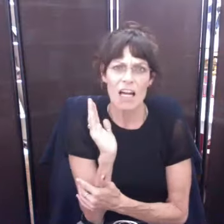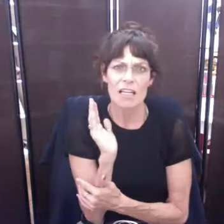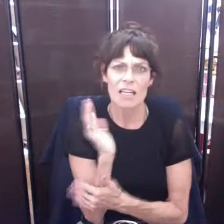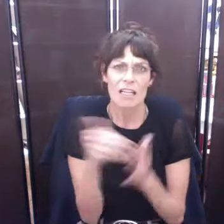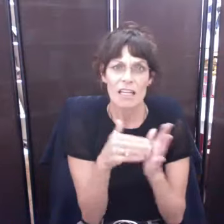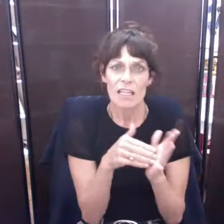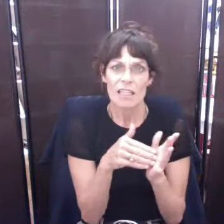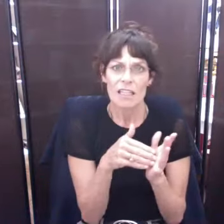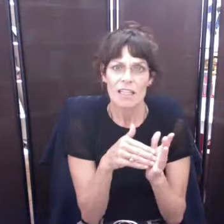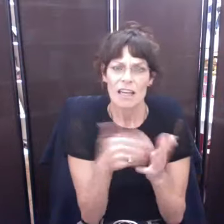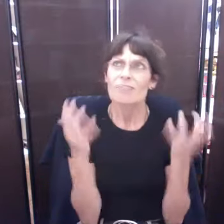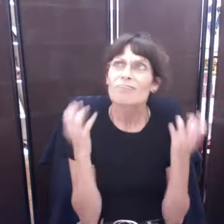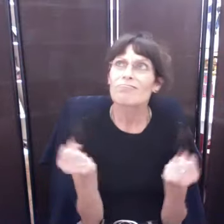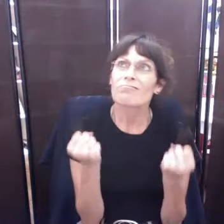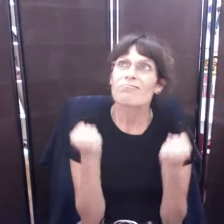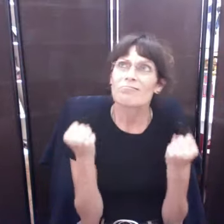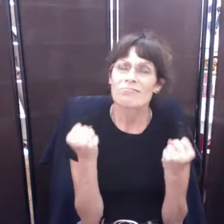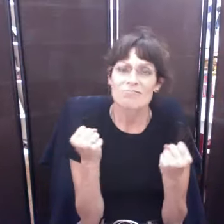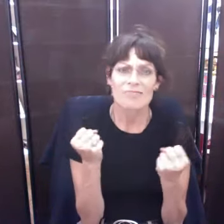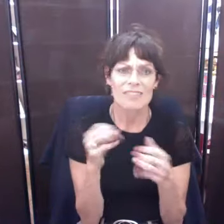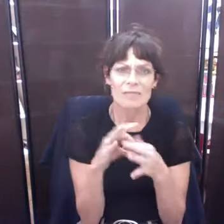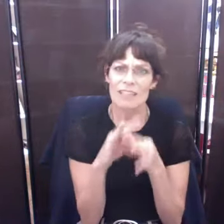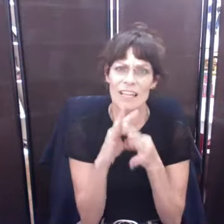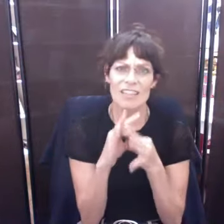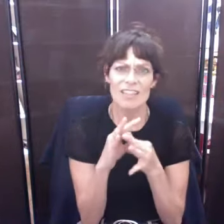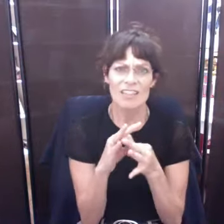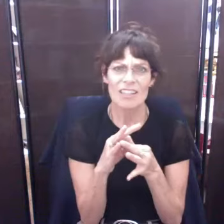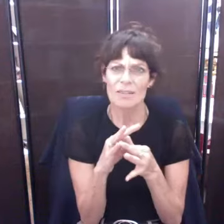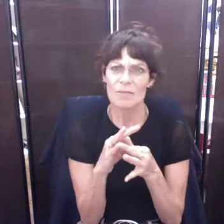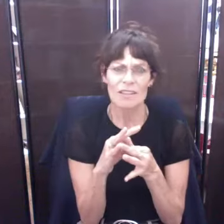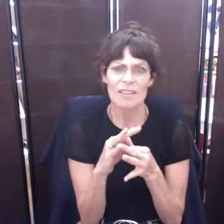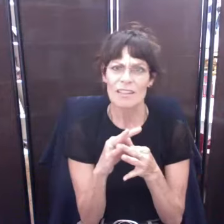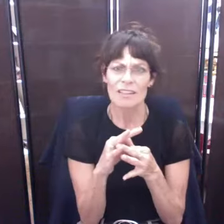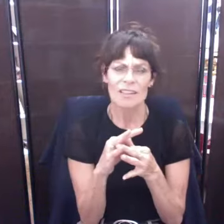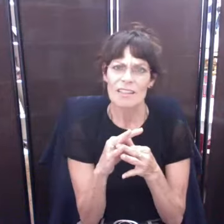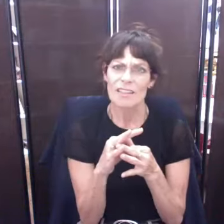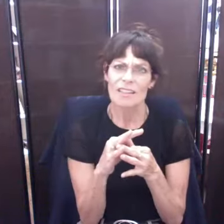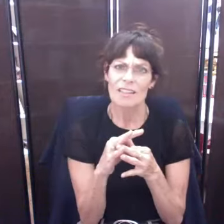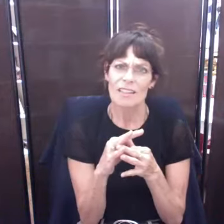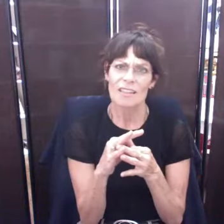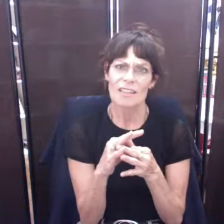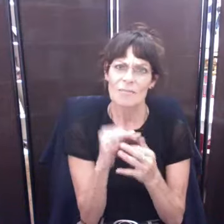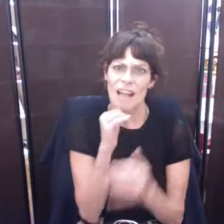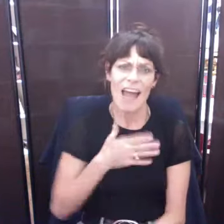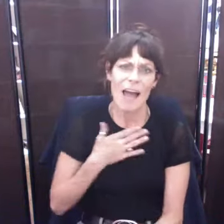like our relationships don't with God. Real happy with him at times. I'm real sad and I'm